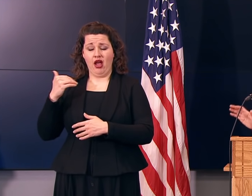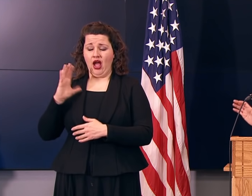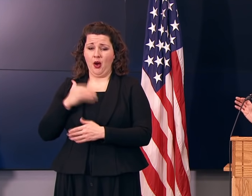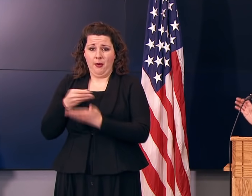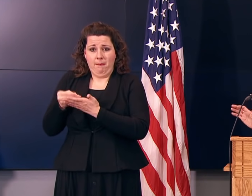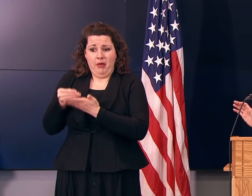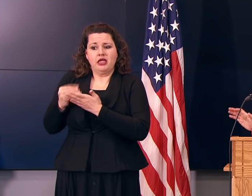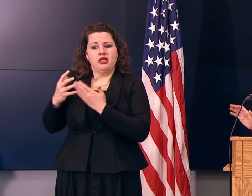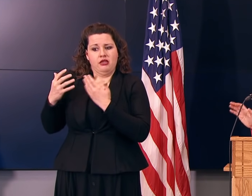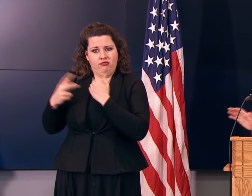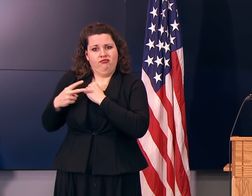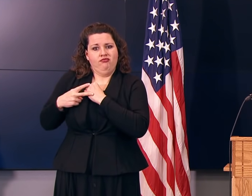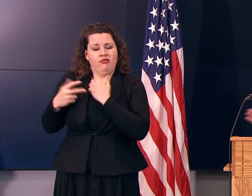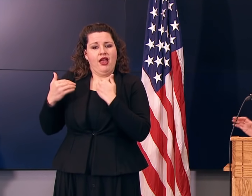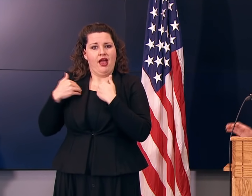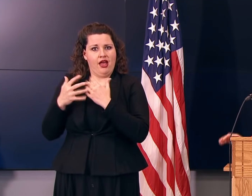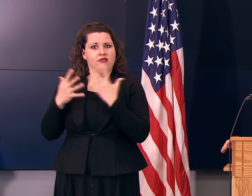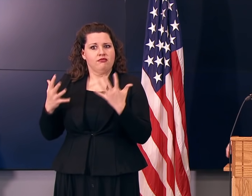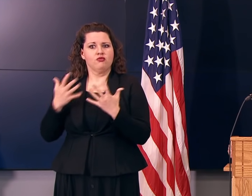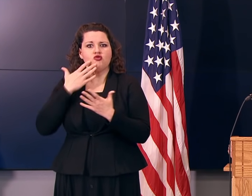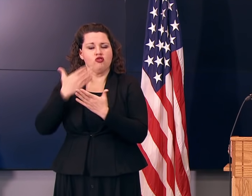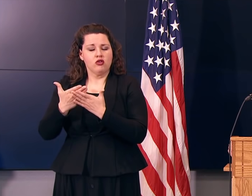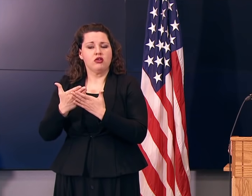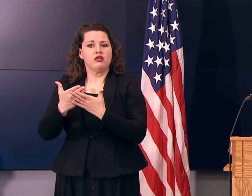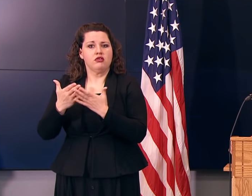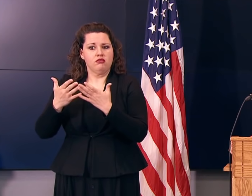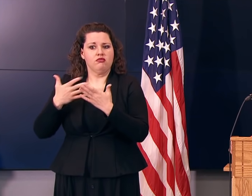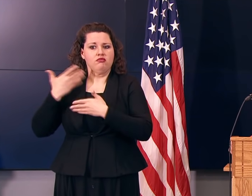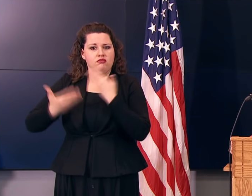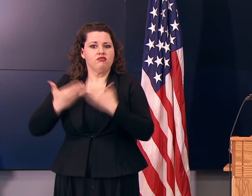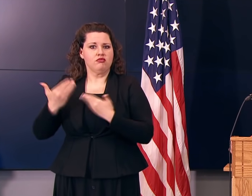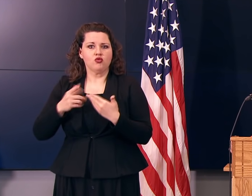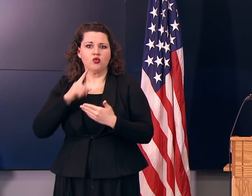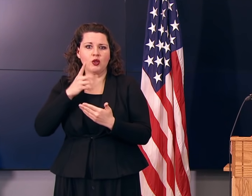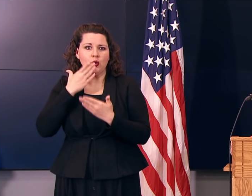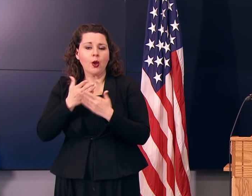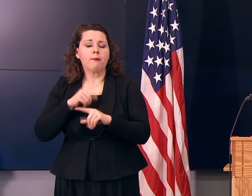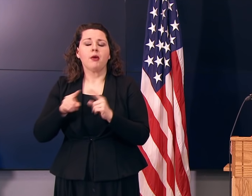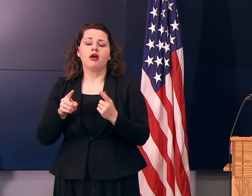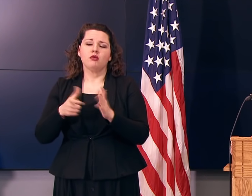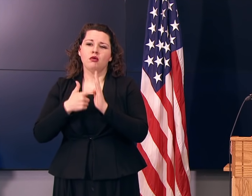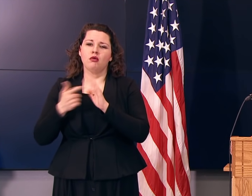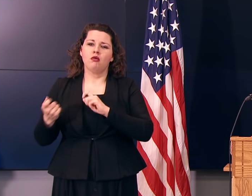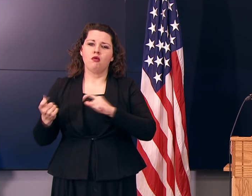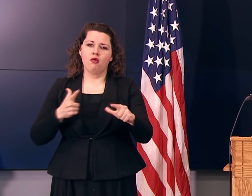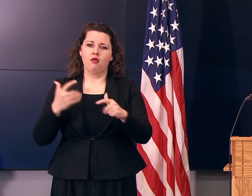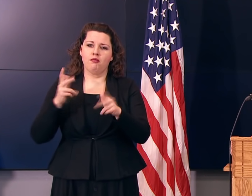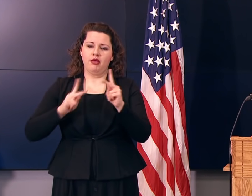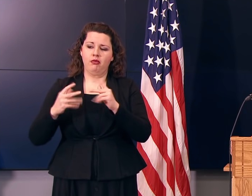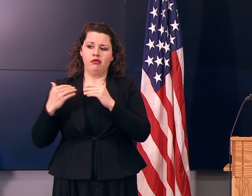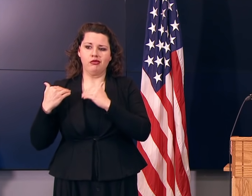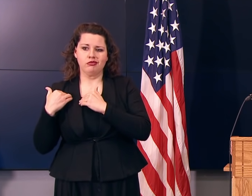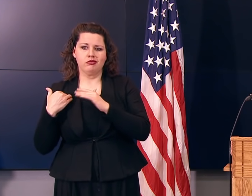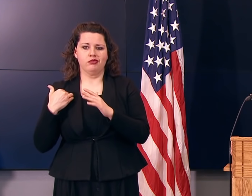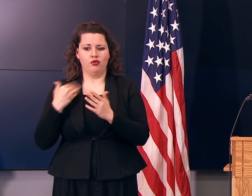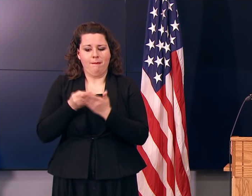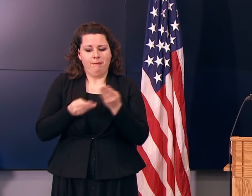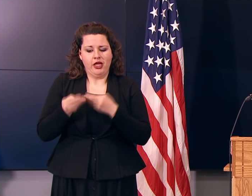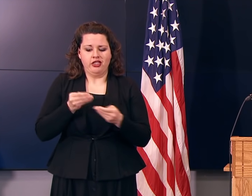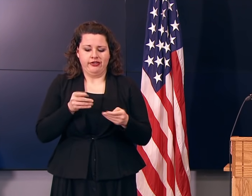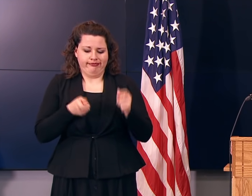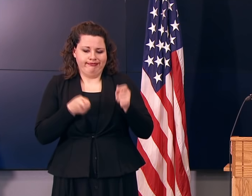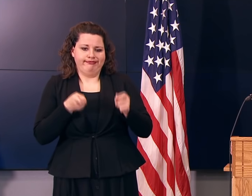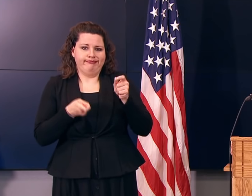strong, that we have strong fiscal health going into the COVID-19, but it's going to require all of us, I think, to revisit our budgets. I will